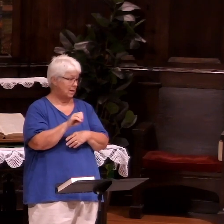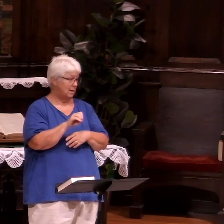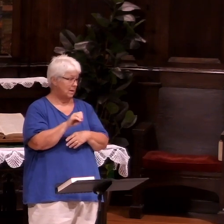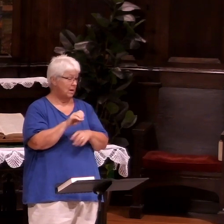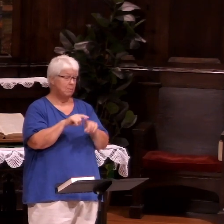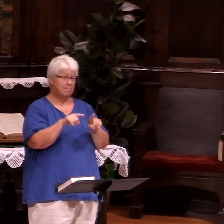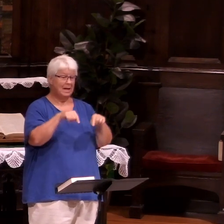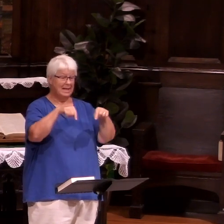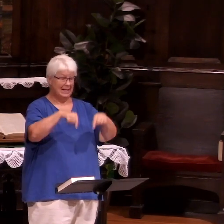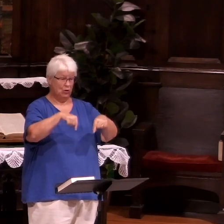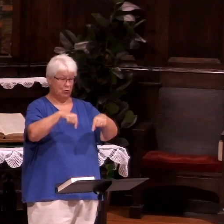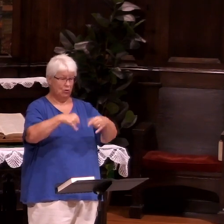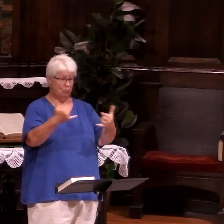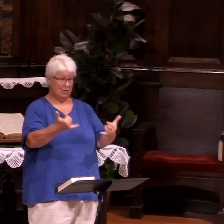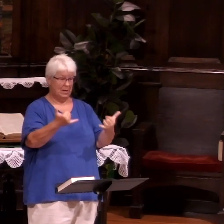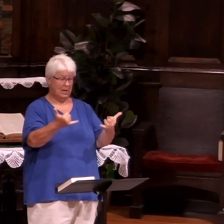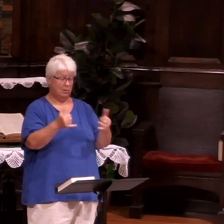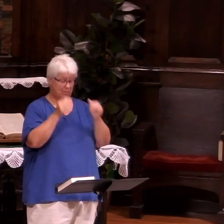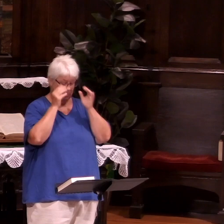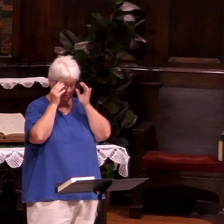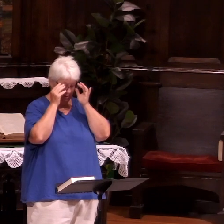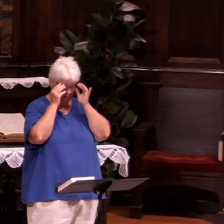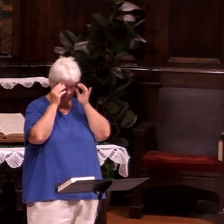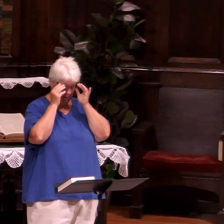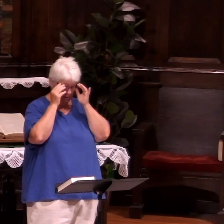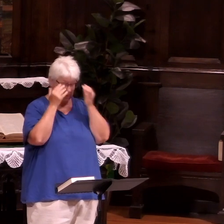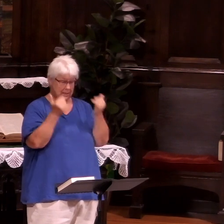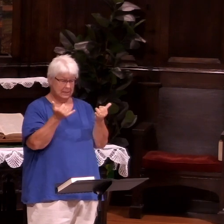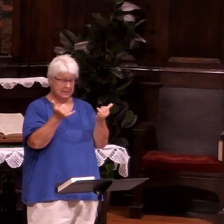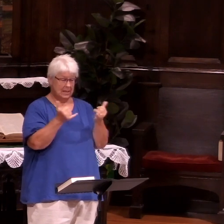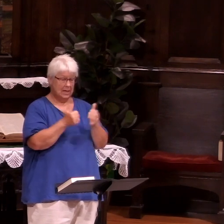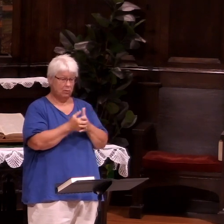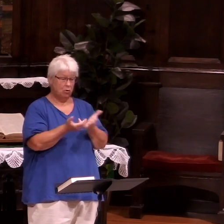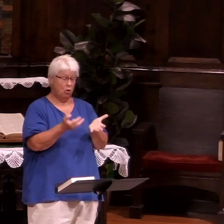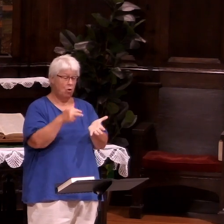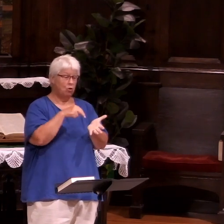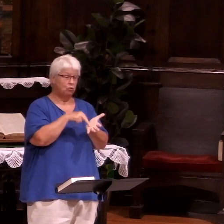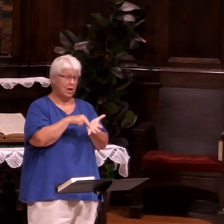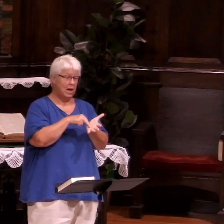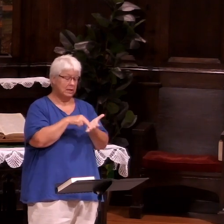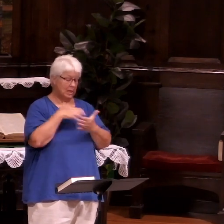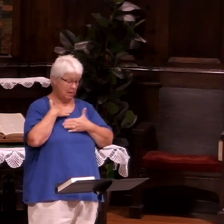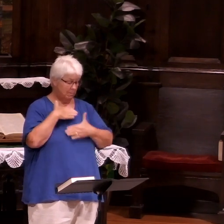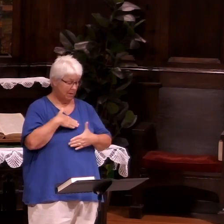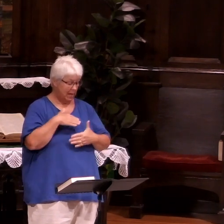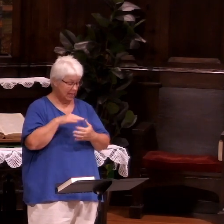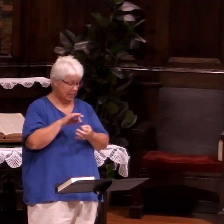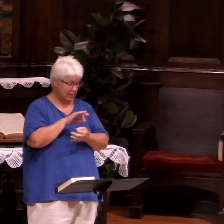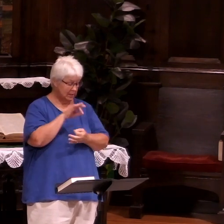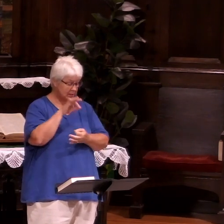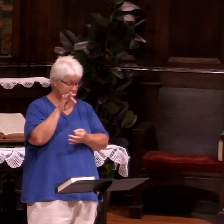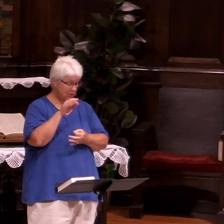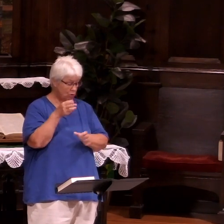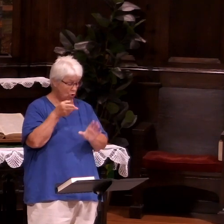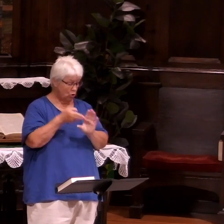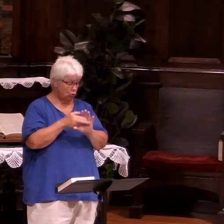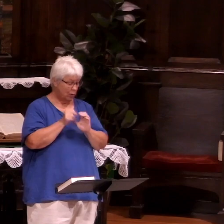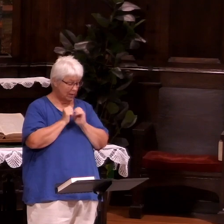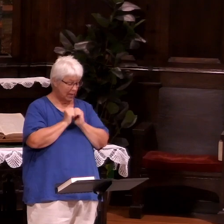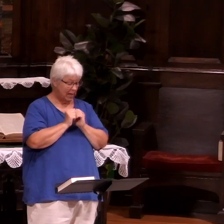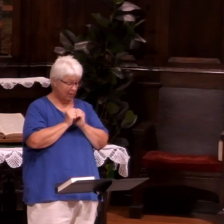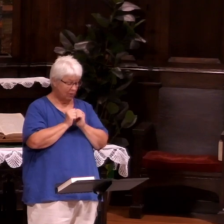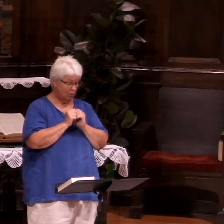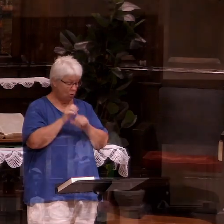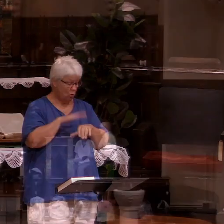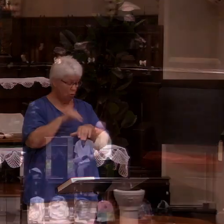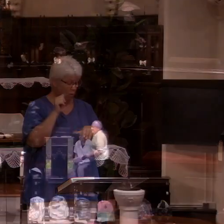right here. Let us now rise in body and or spirit to join together in our